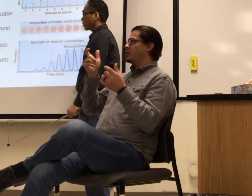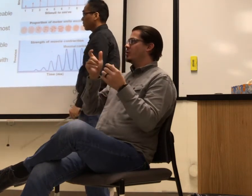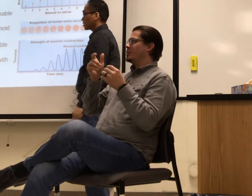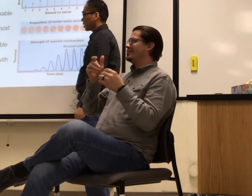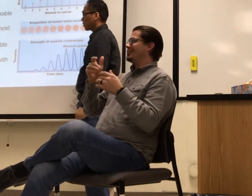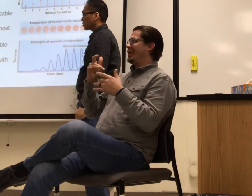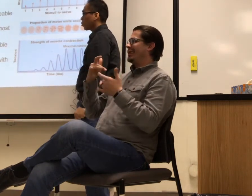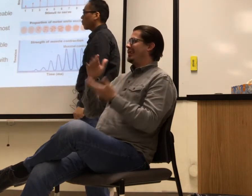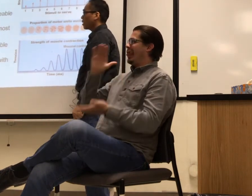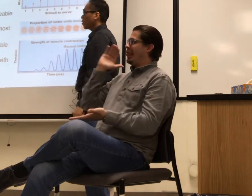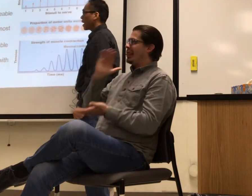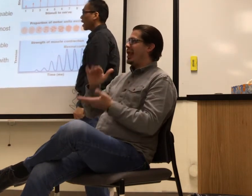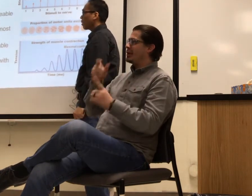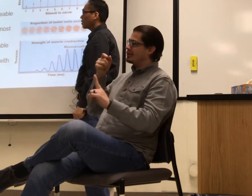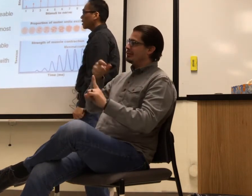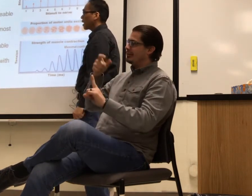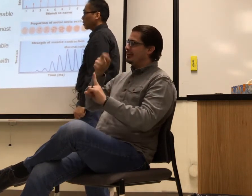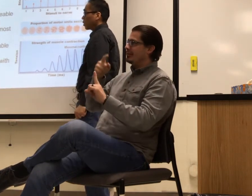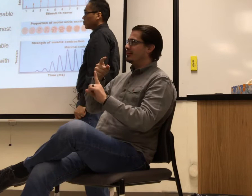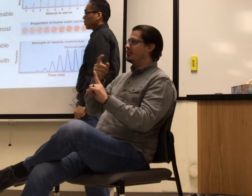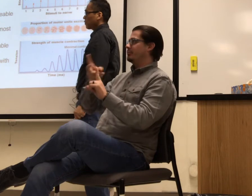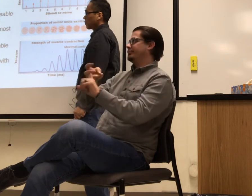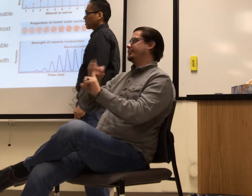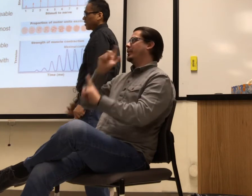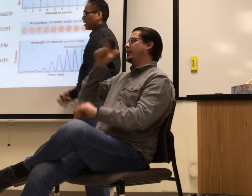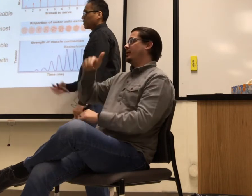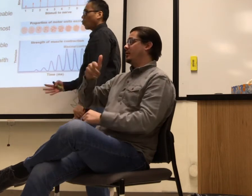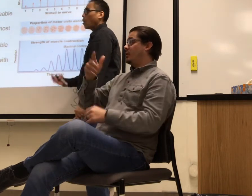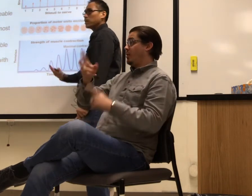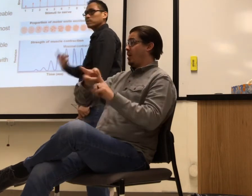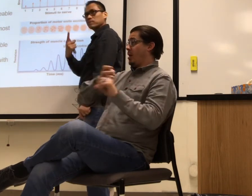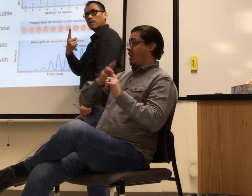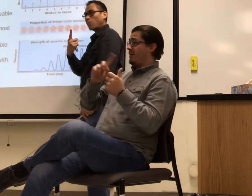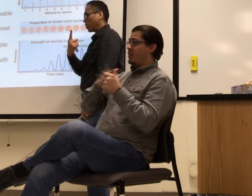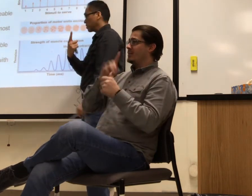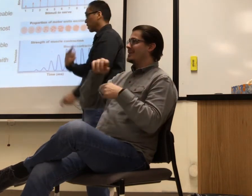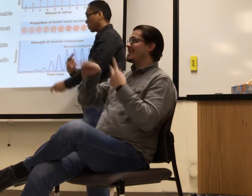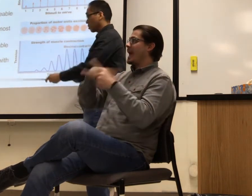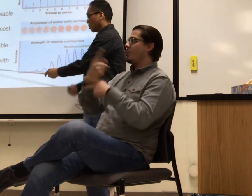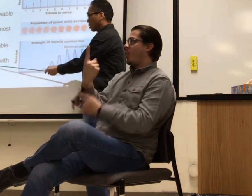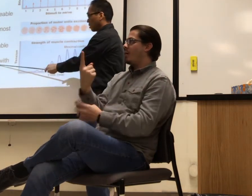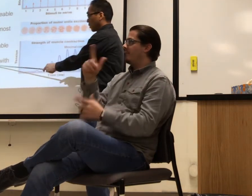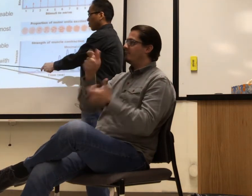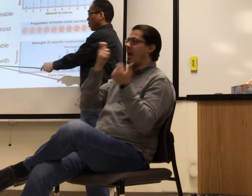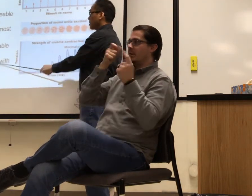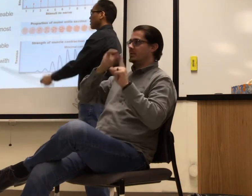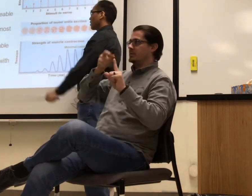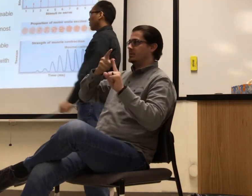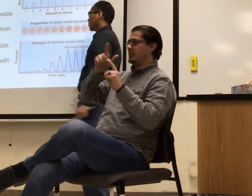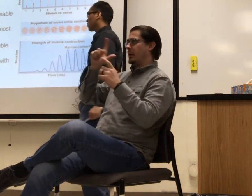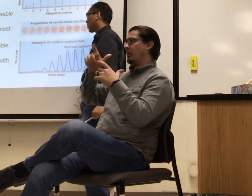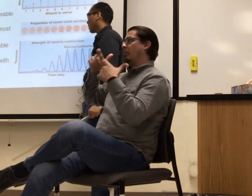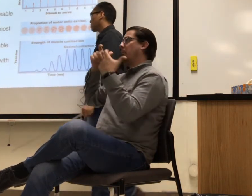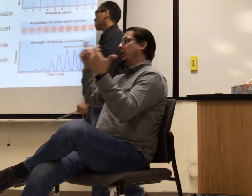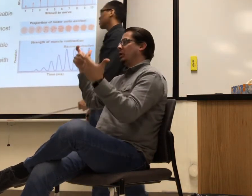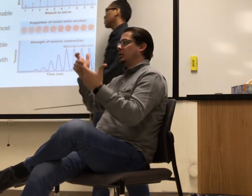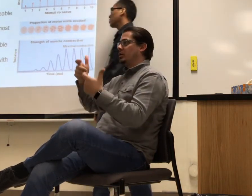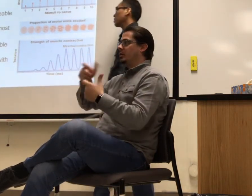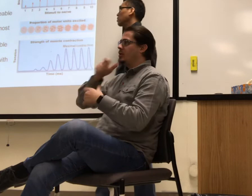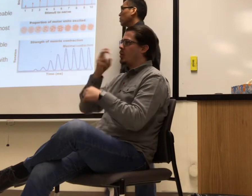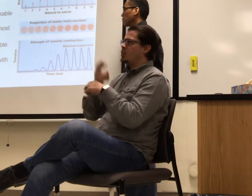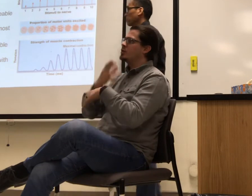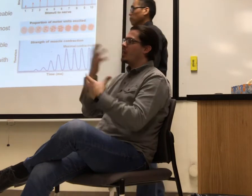are recruited much later. So what we know now is that the ones recruited first are like the ones, type ones, and then the bigger ones that you don't use very much